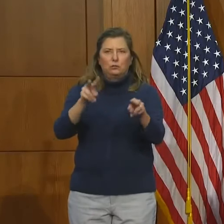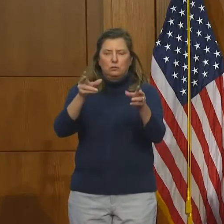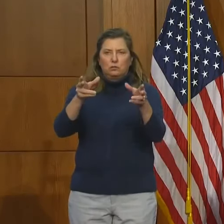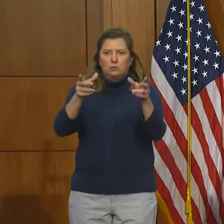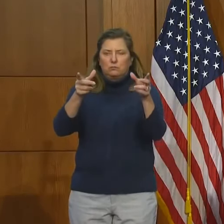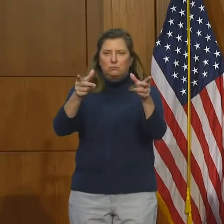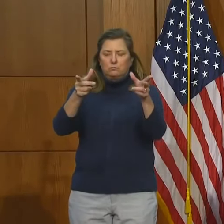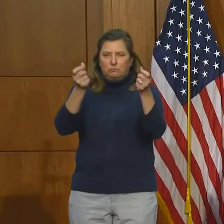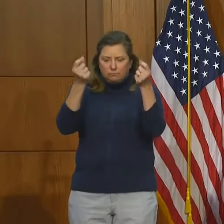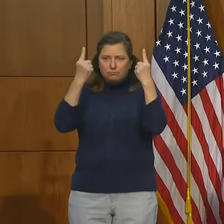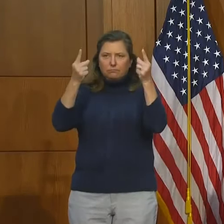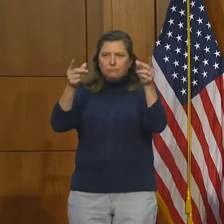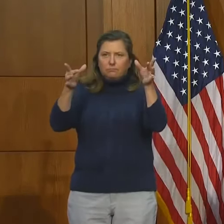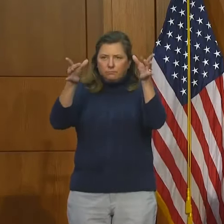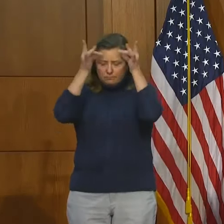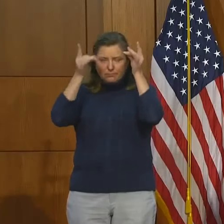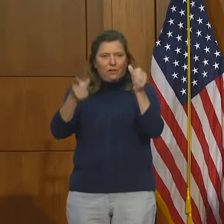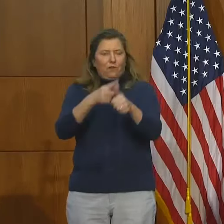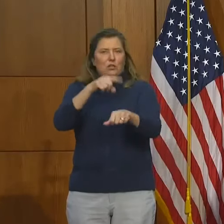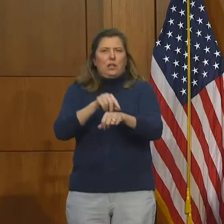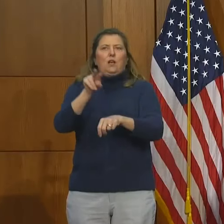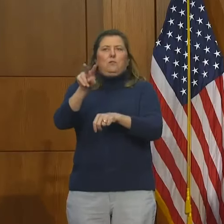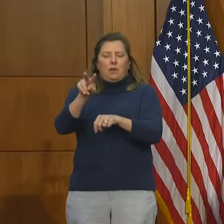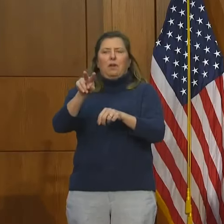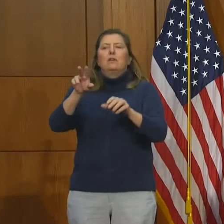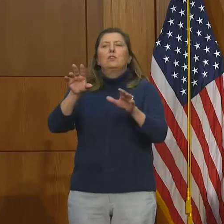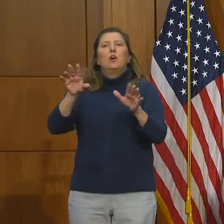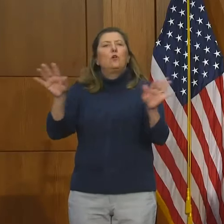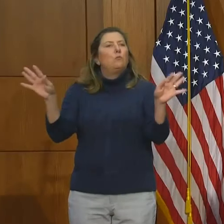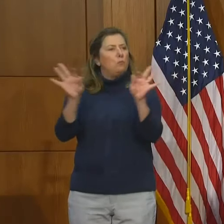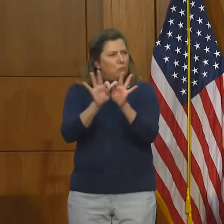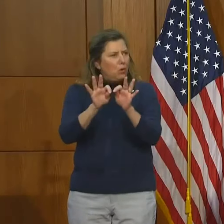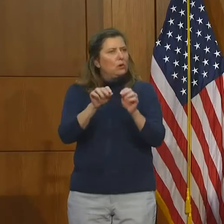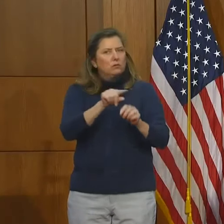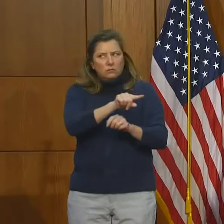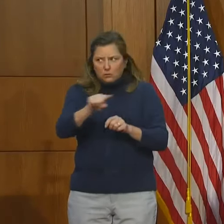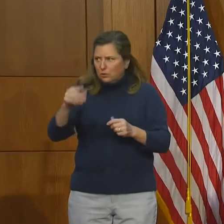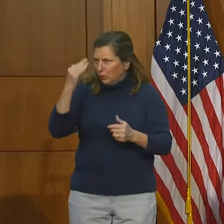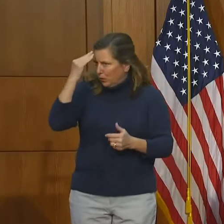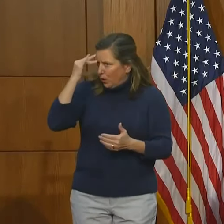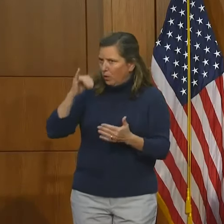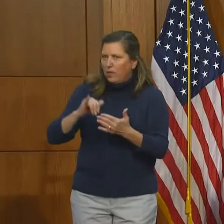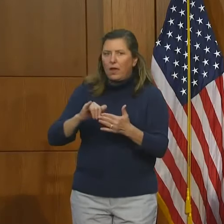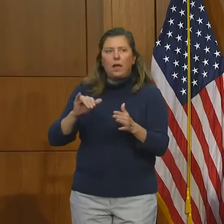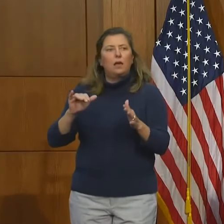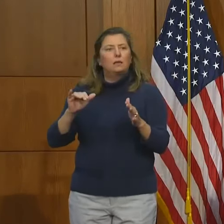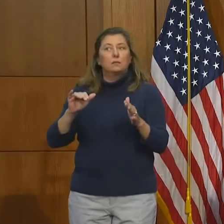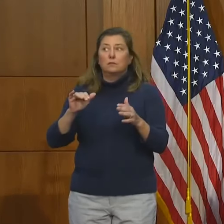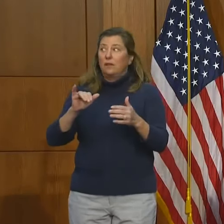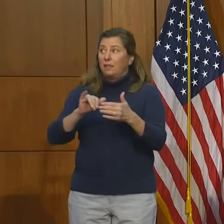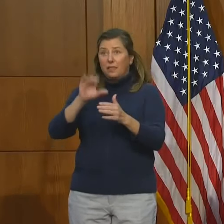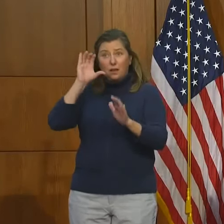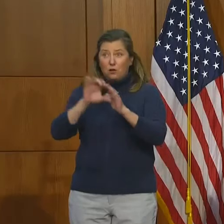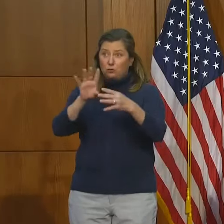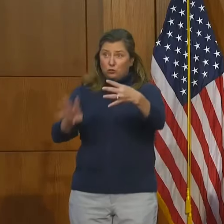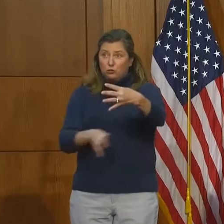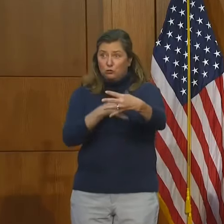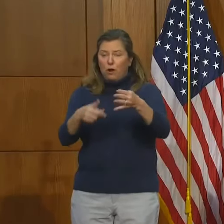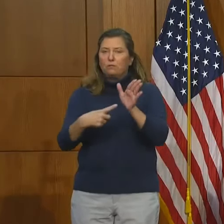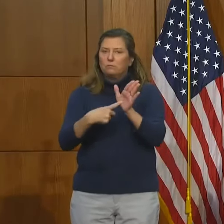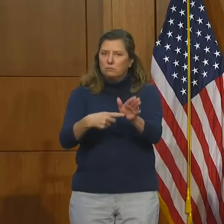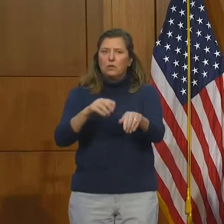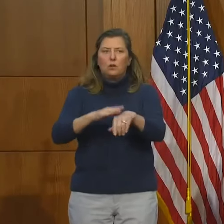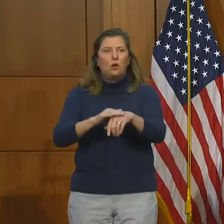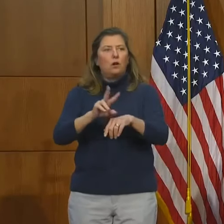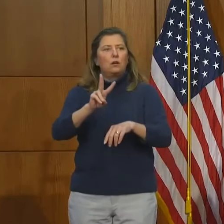on the first time through. So just wanted to make sure that all of you know that the graphs will be available on